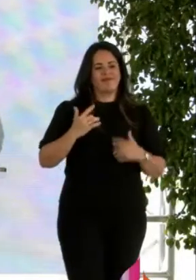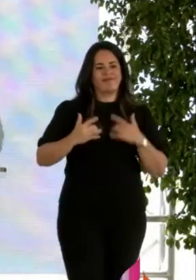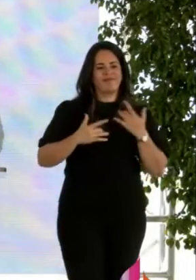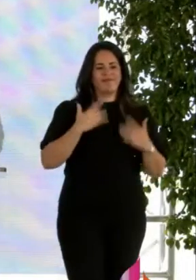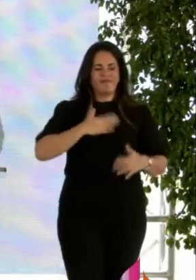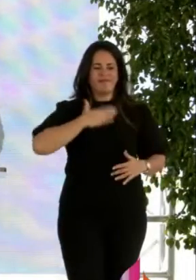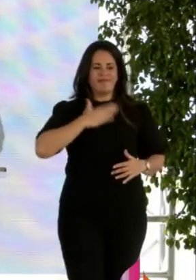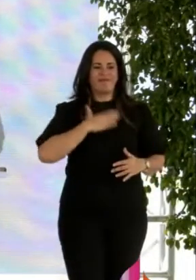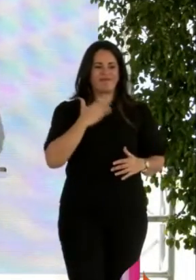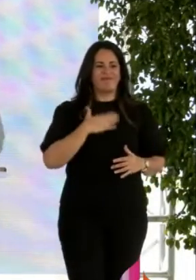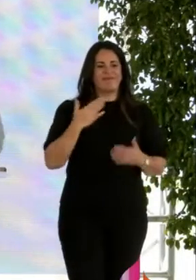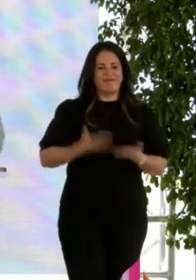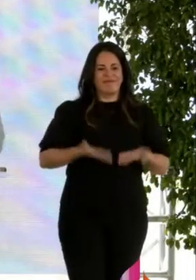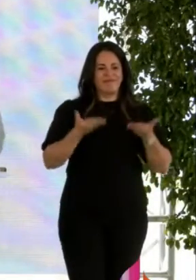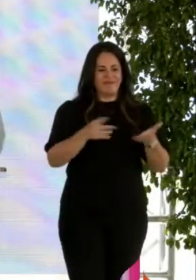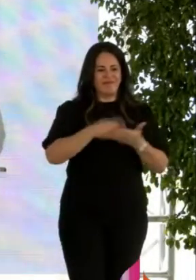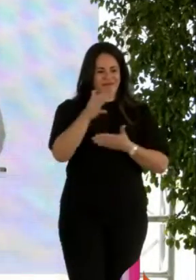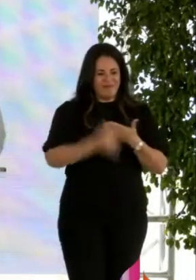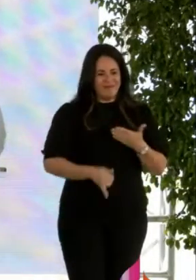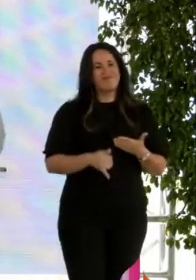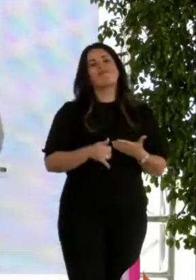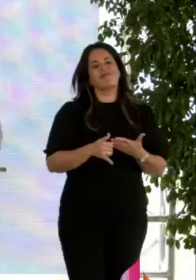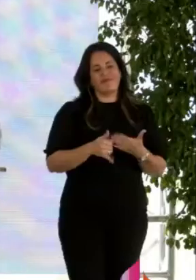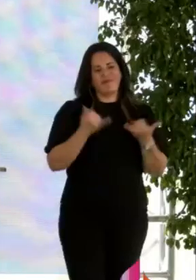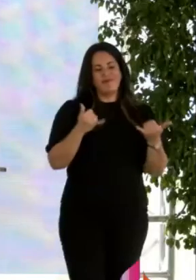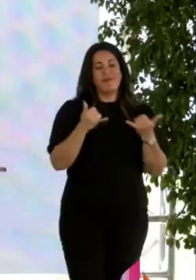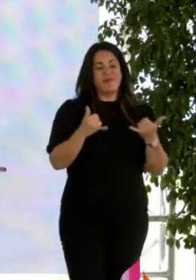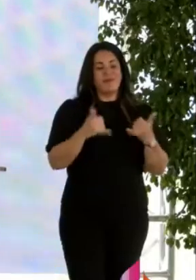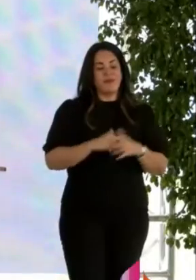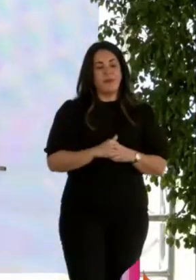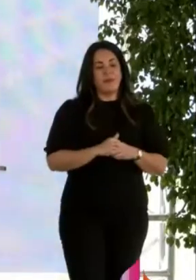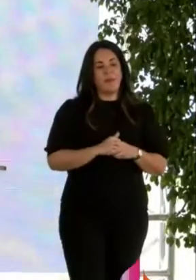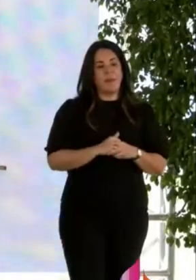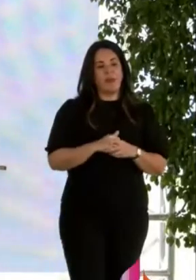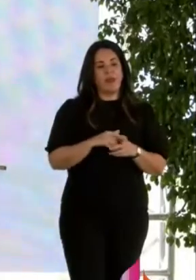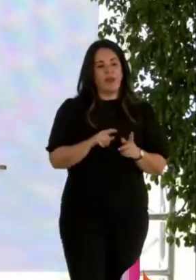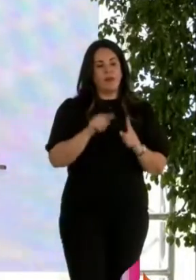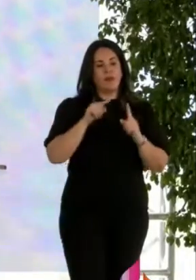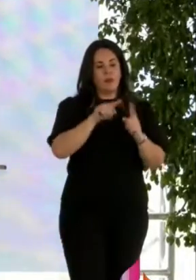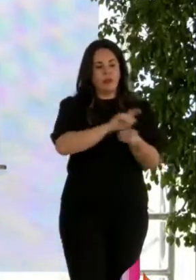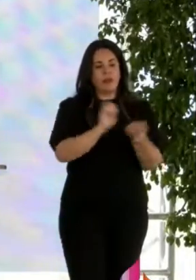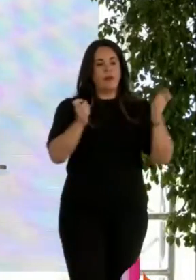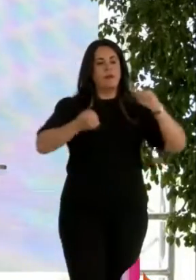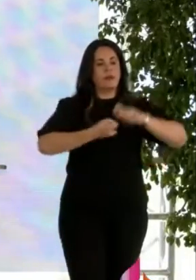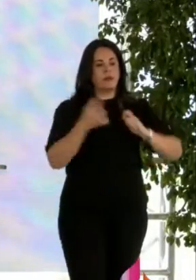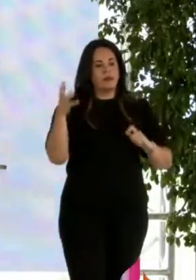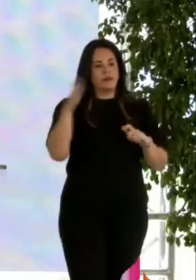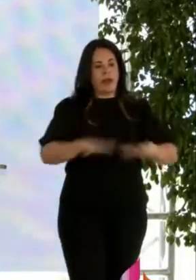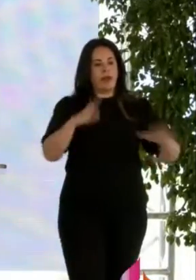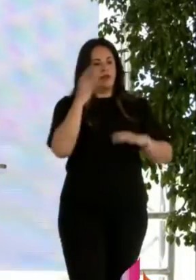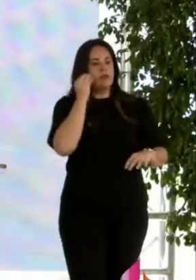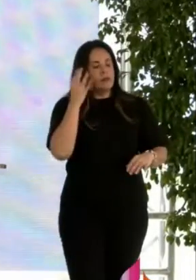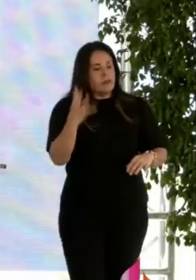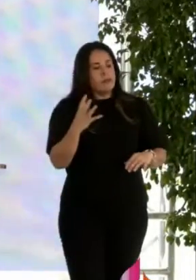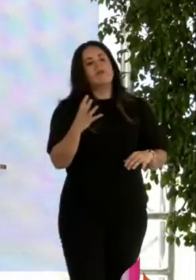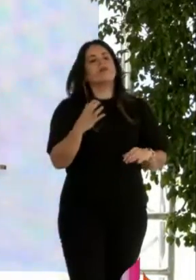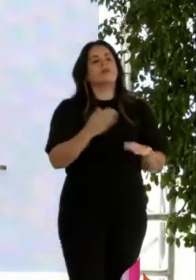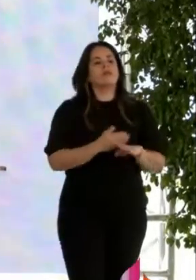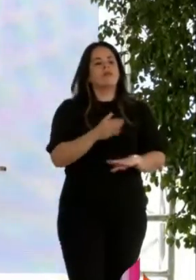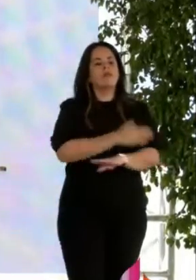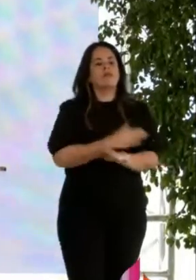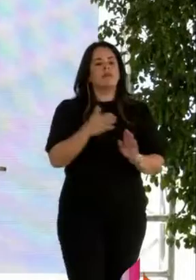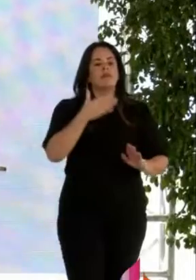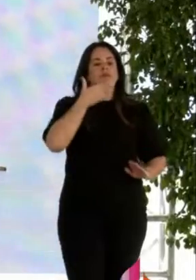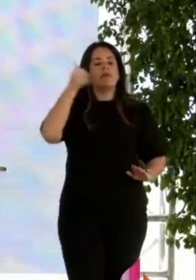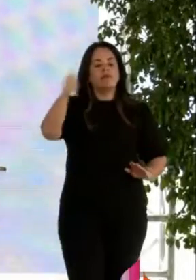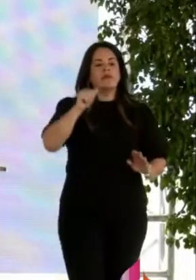I present this project today, which is our intention to transform this already beautiful space, and which provides a